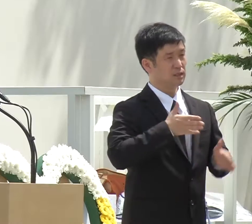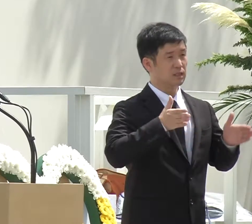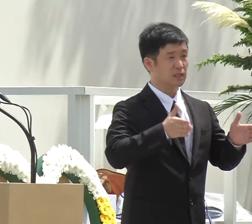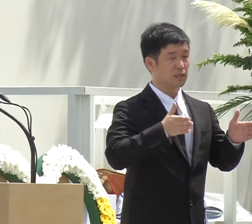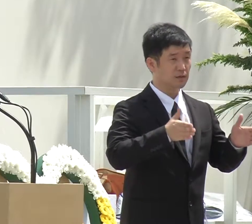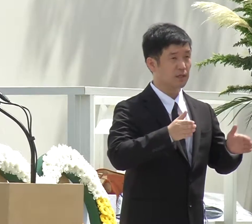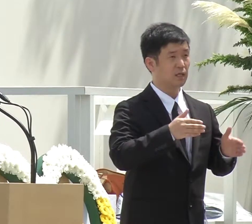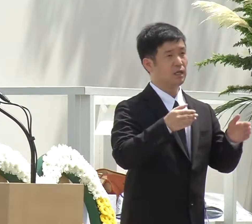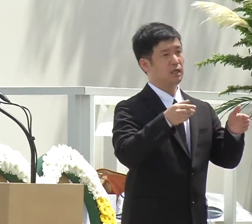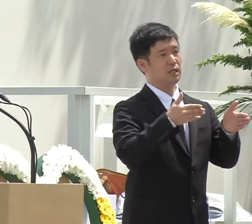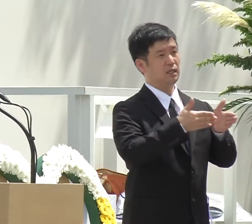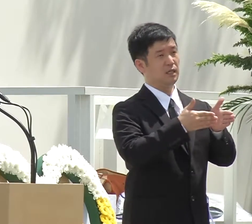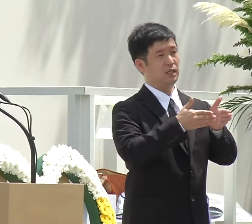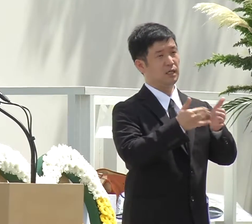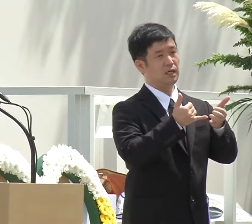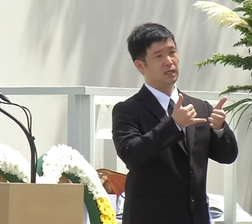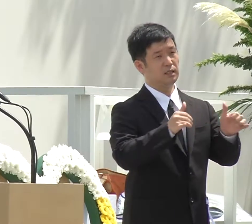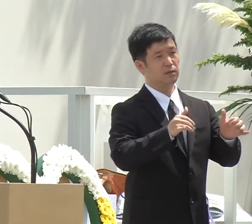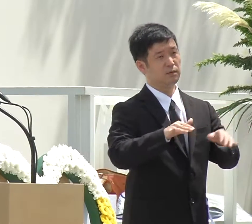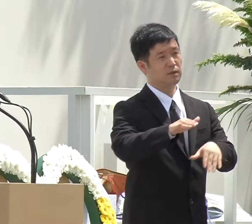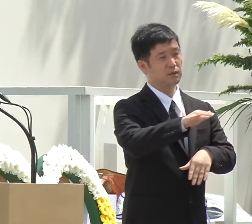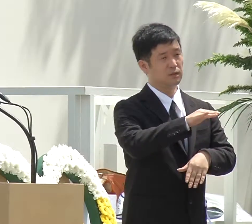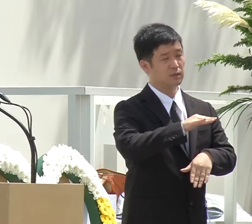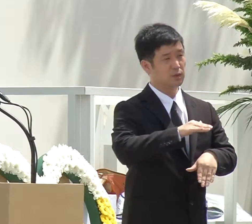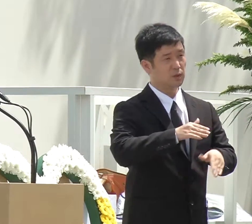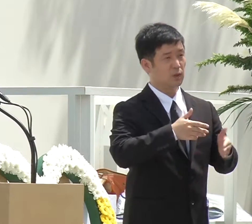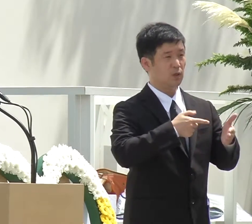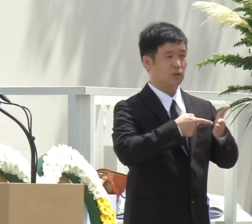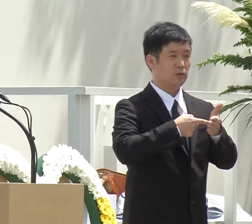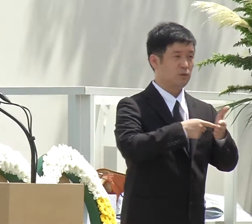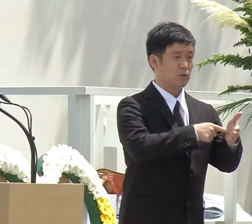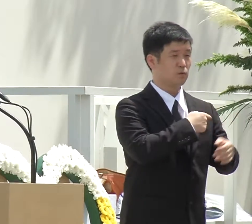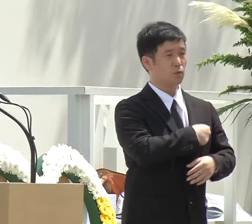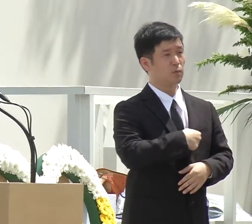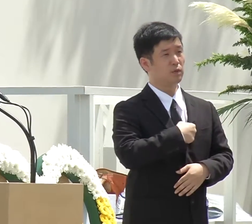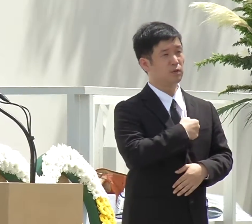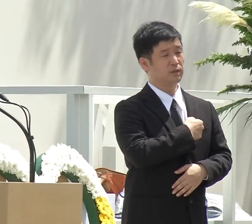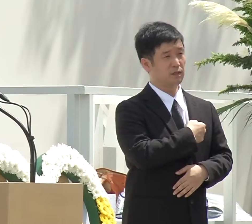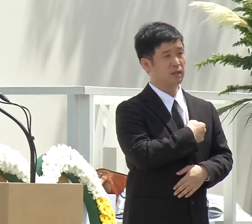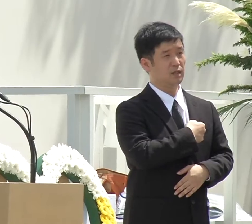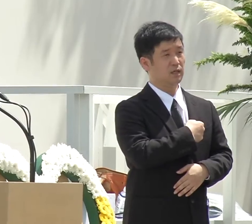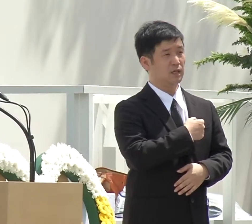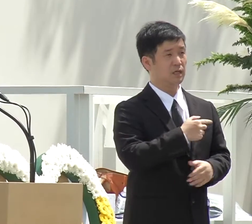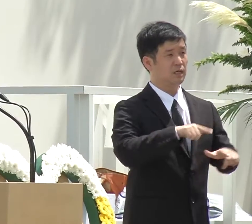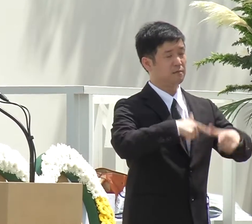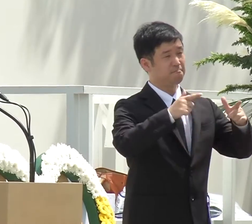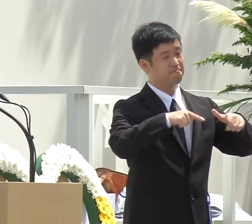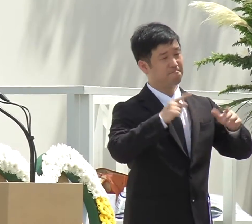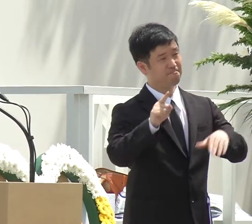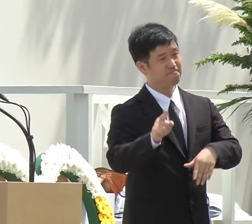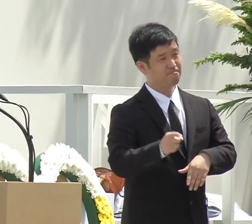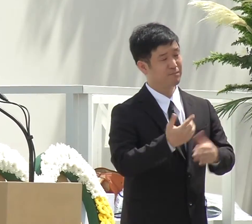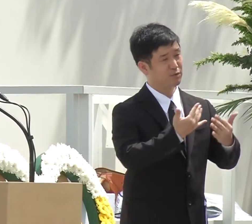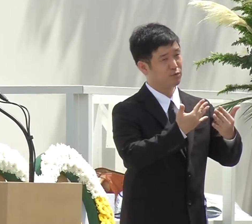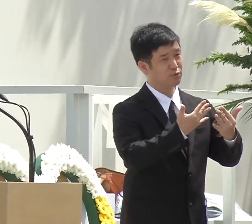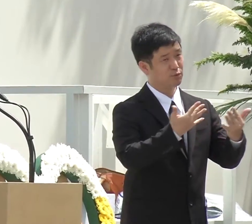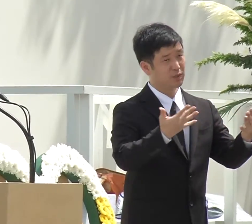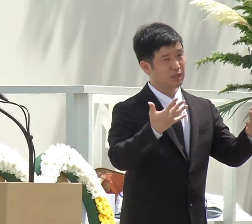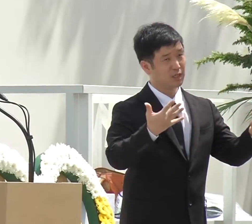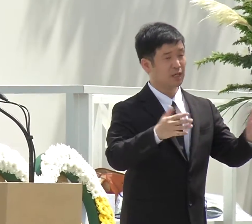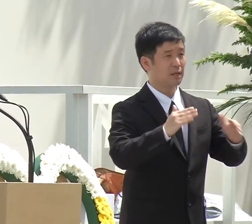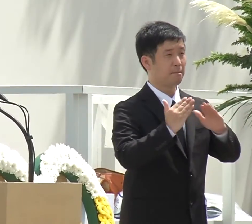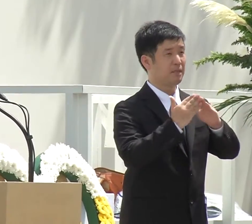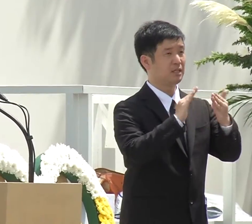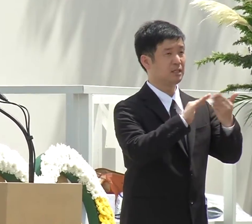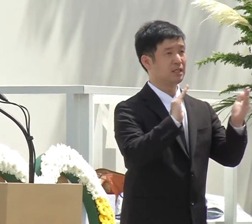Through this hardship, Nagasaki has been reborn as a city abound with greenery, thanks to the